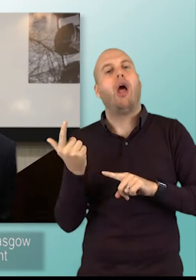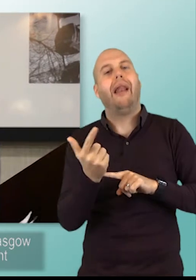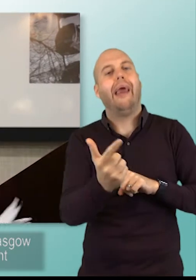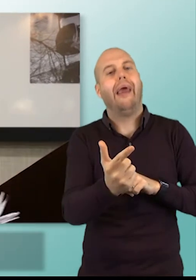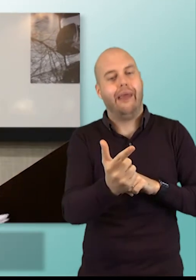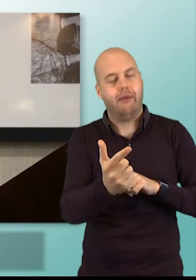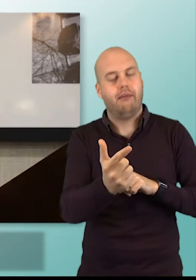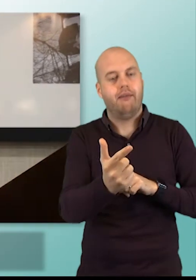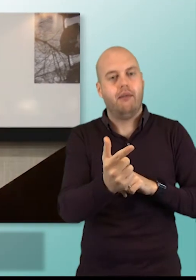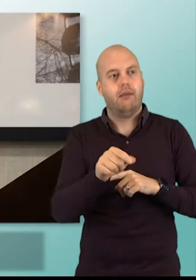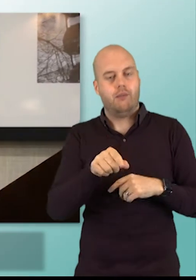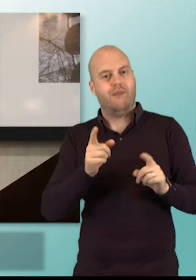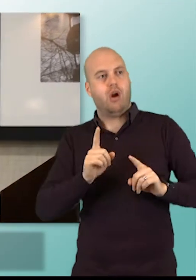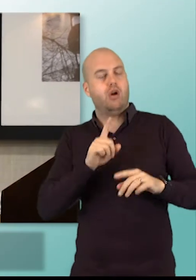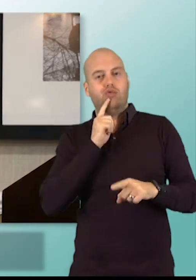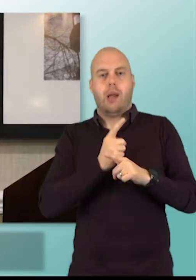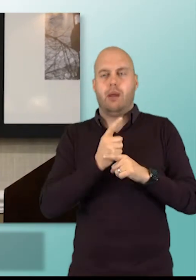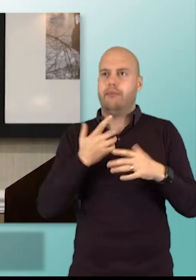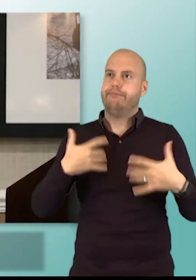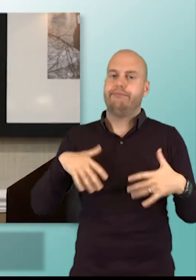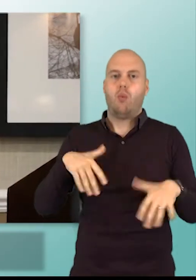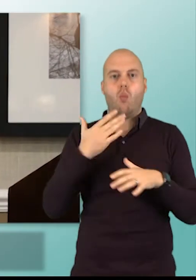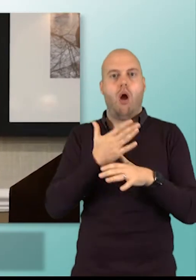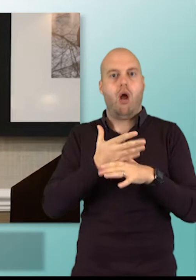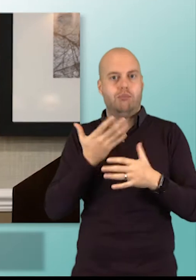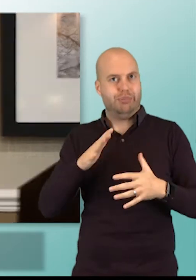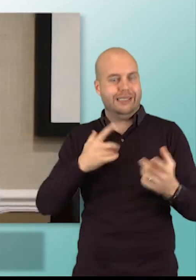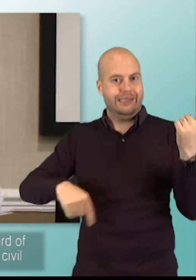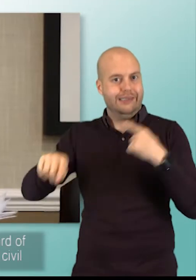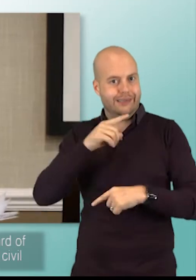to highlight the amazing work that's done by trustees across the country.